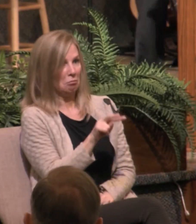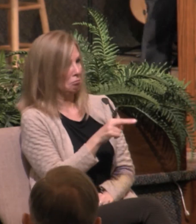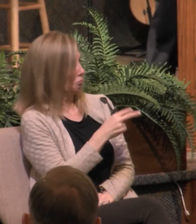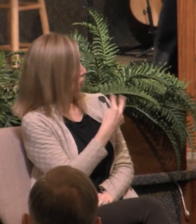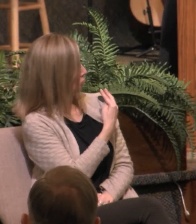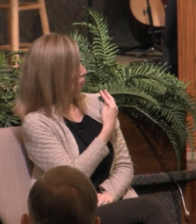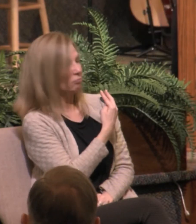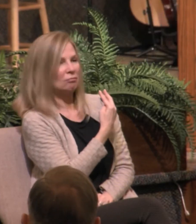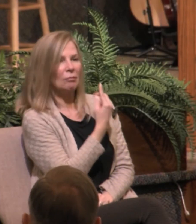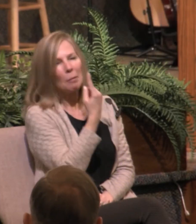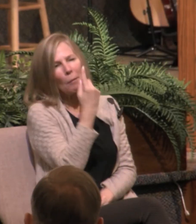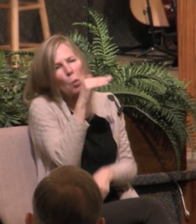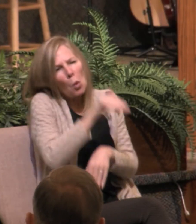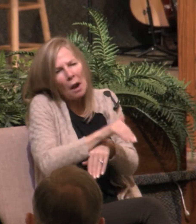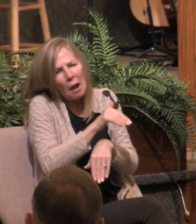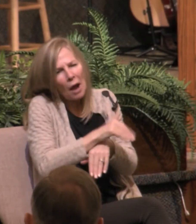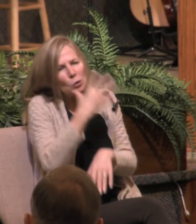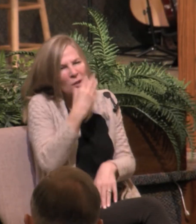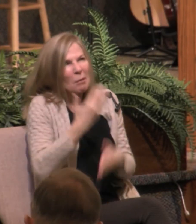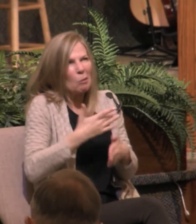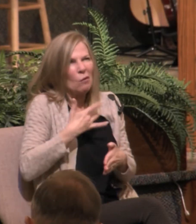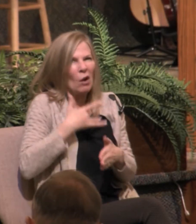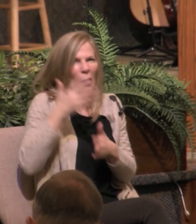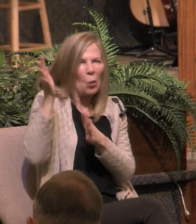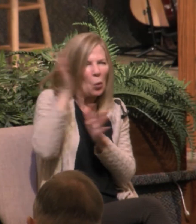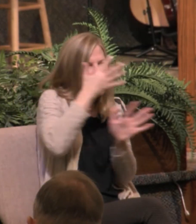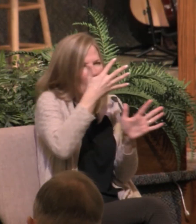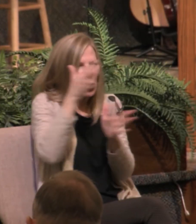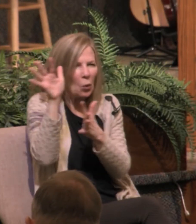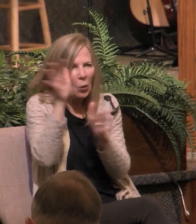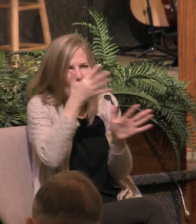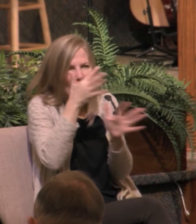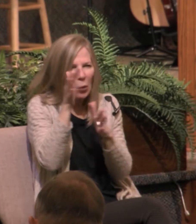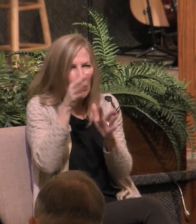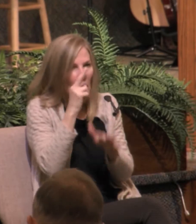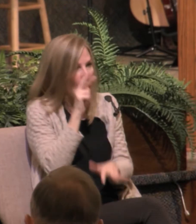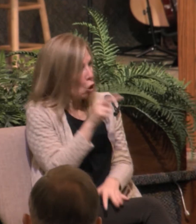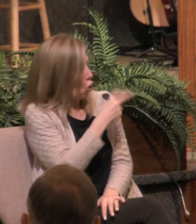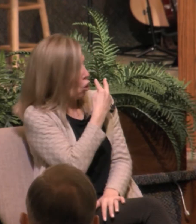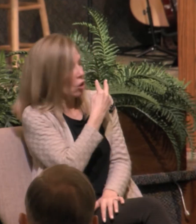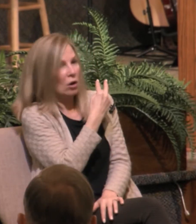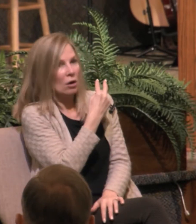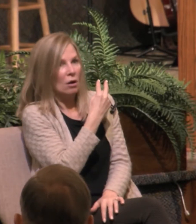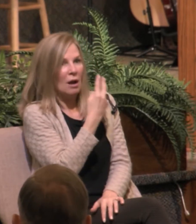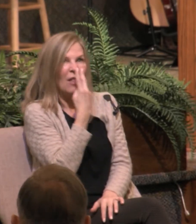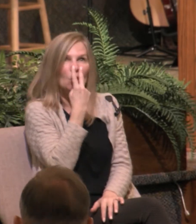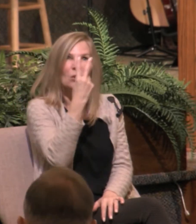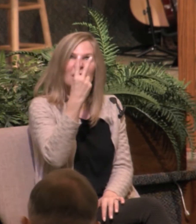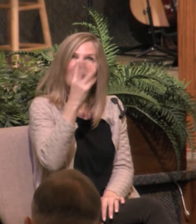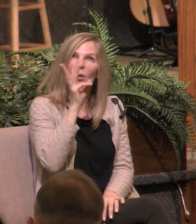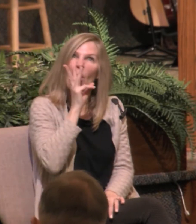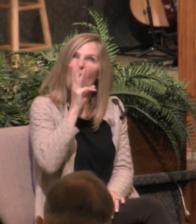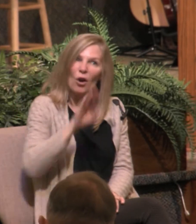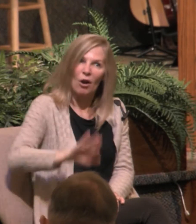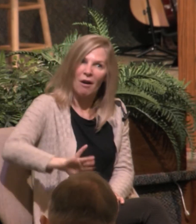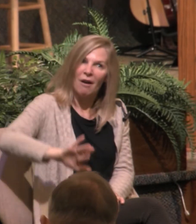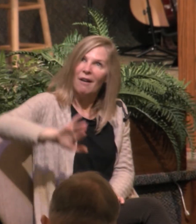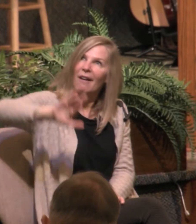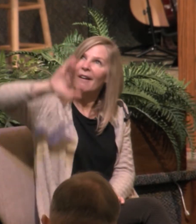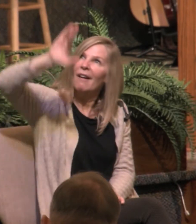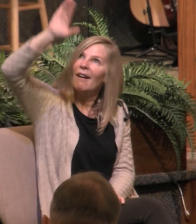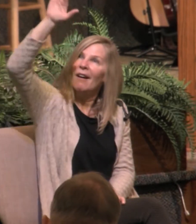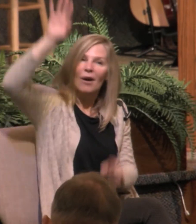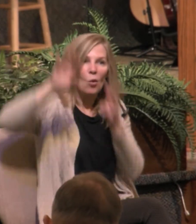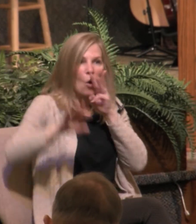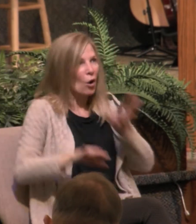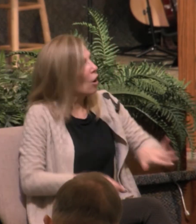after a night of sleep, maybe you felt the wind, maybe not, and you look, and there's a wall of water on each side of you.